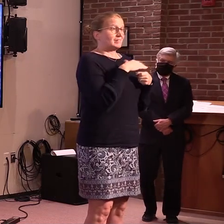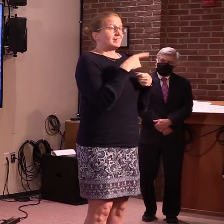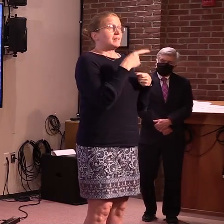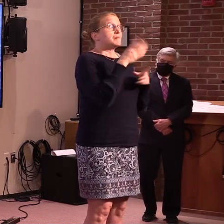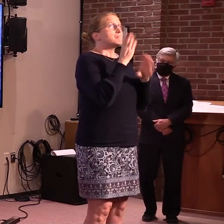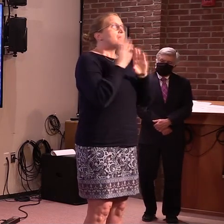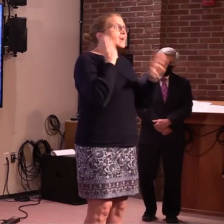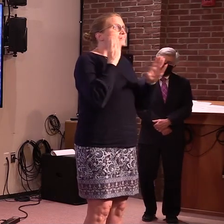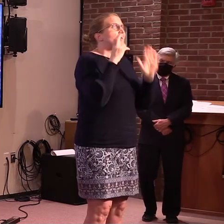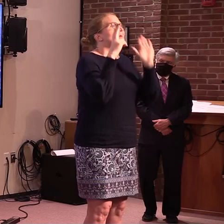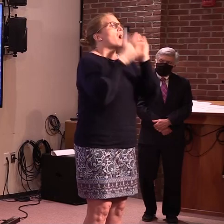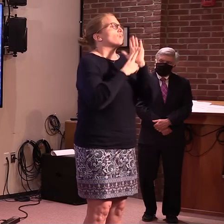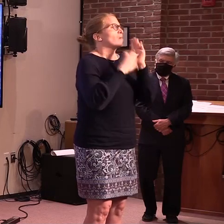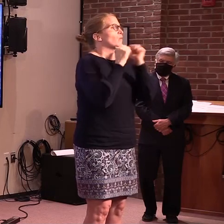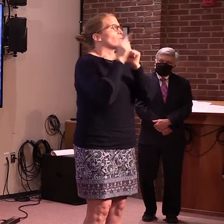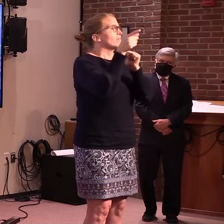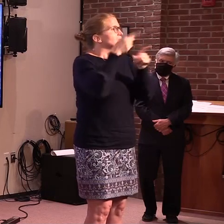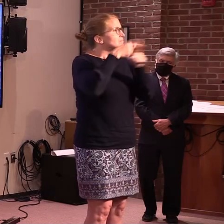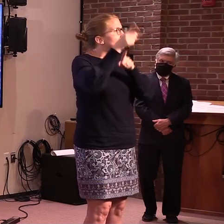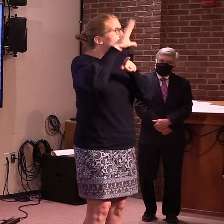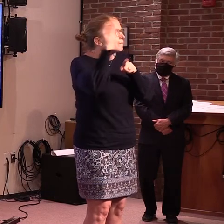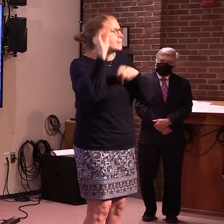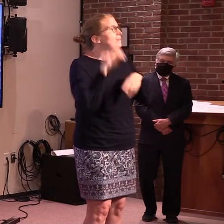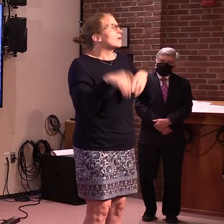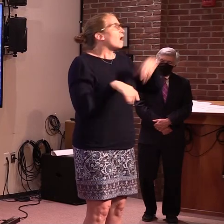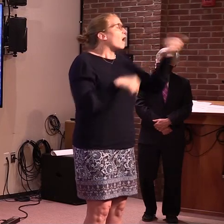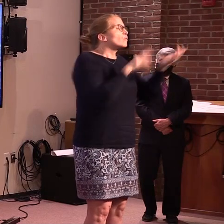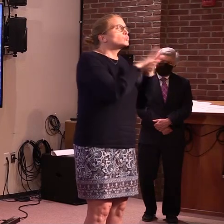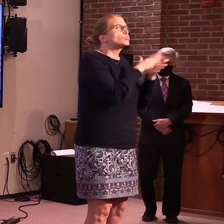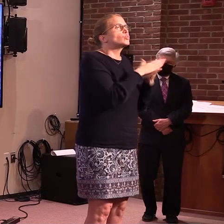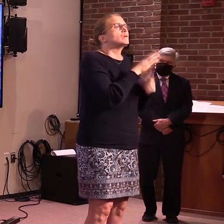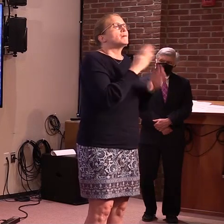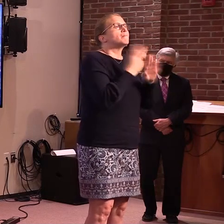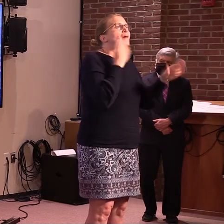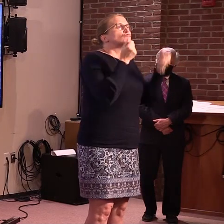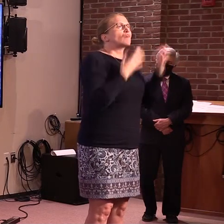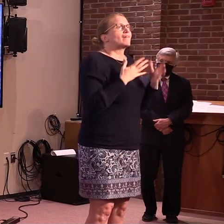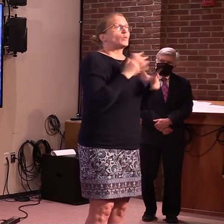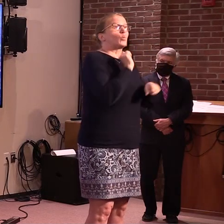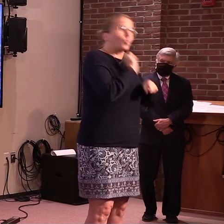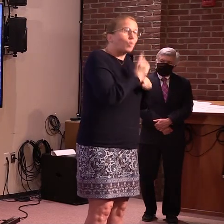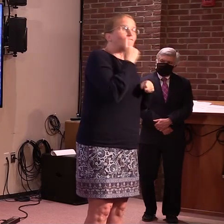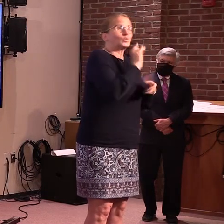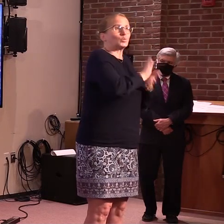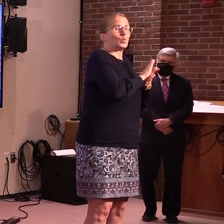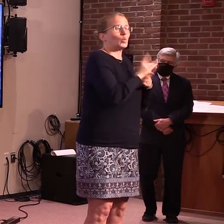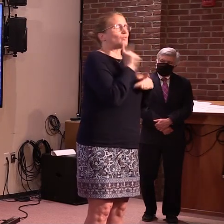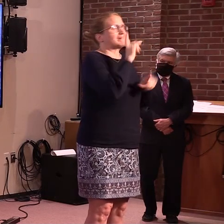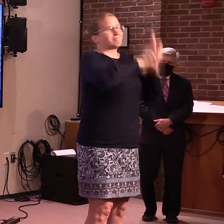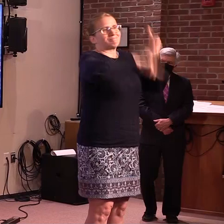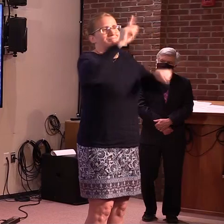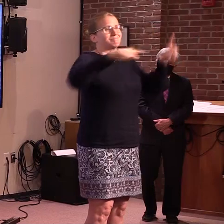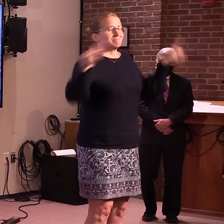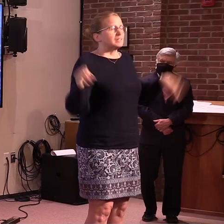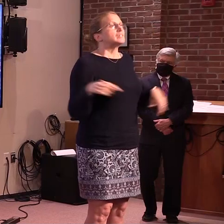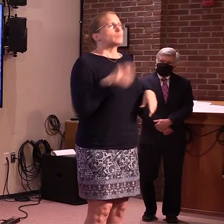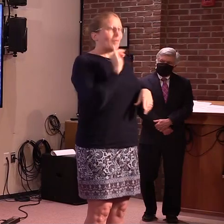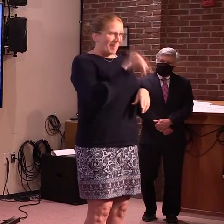service. As in other cases, they're actually employees of the school district. So I think, you know, those issues will be addressed as the guidance rolls